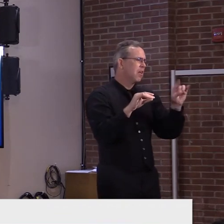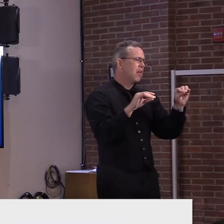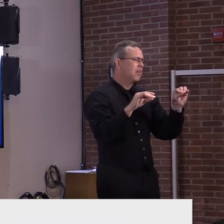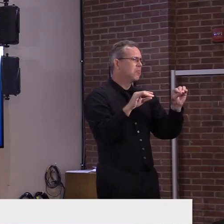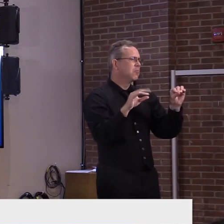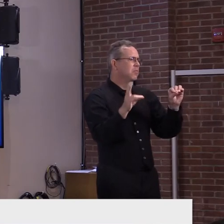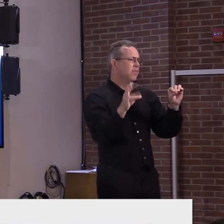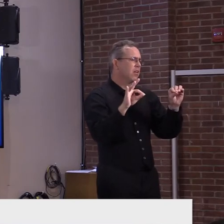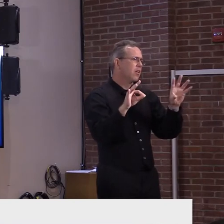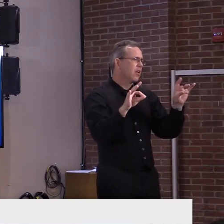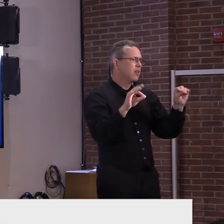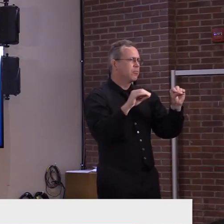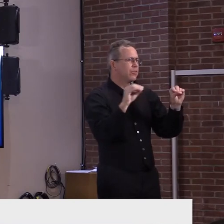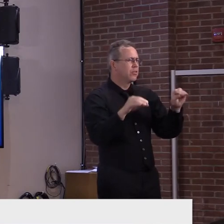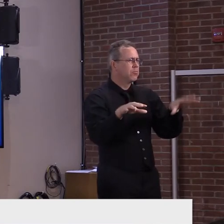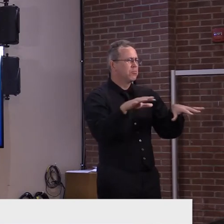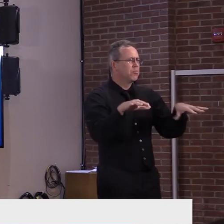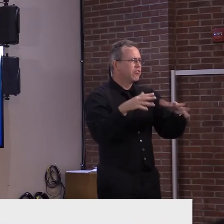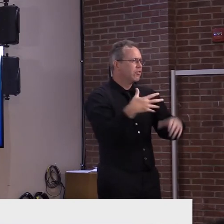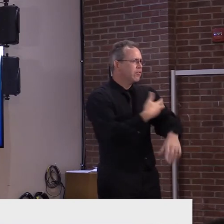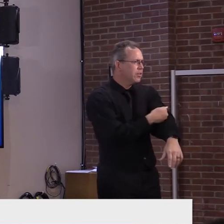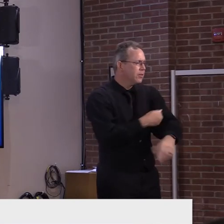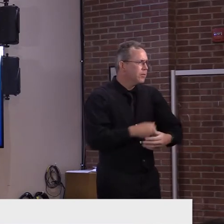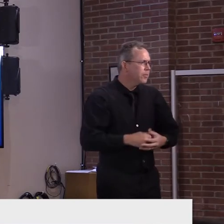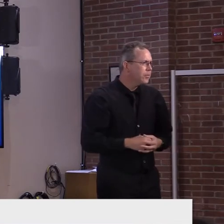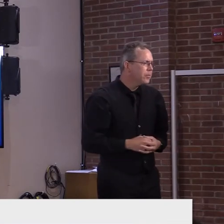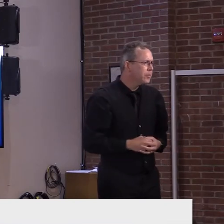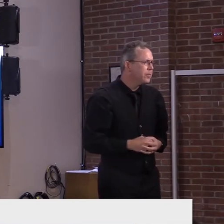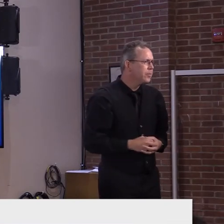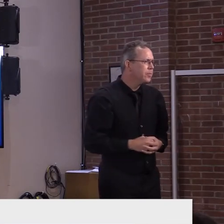the new rule.